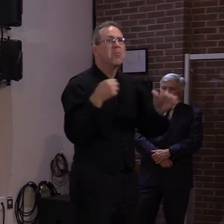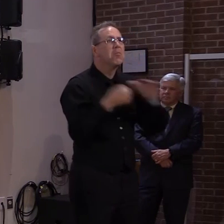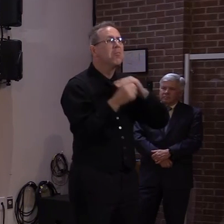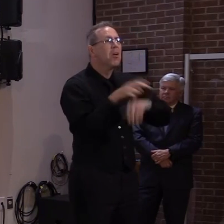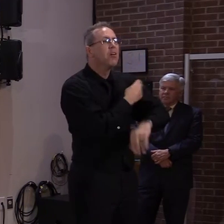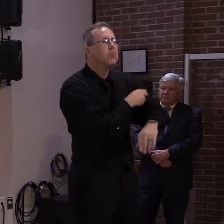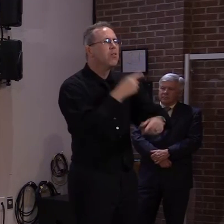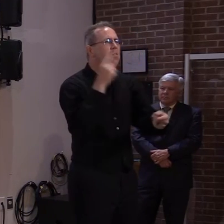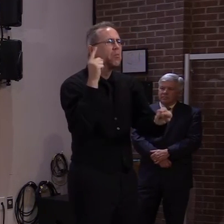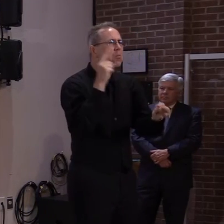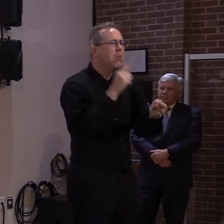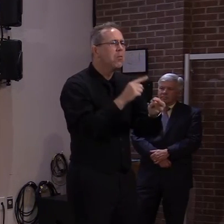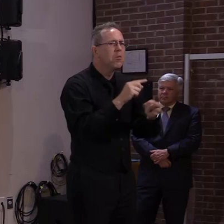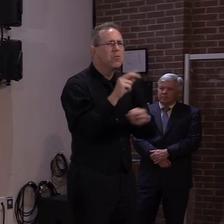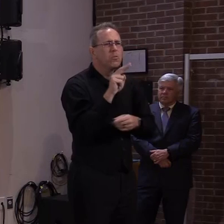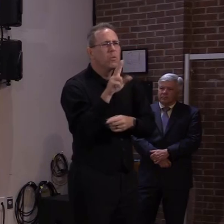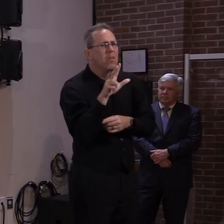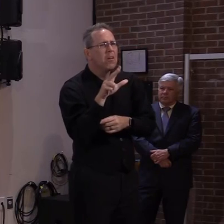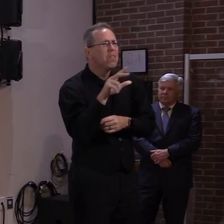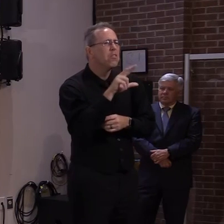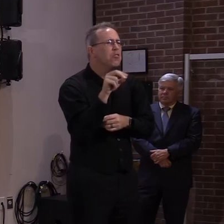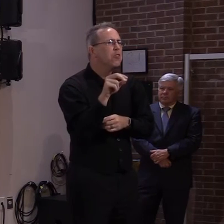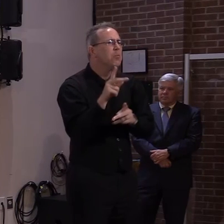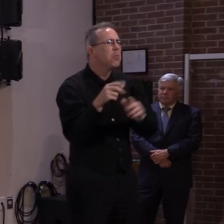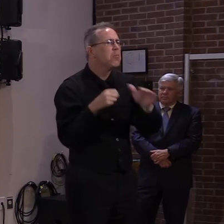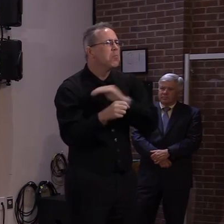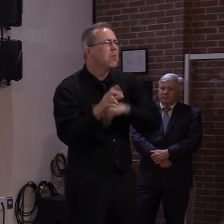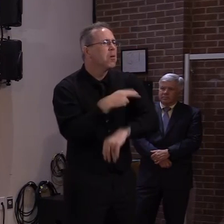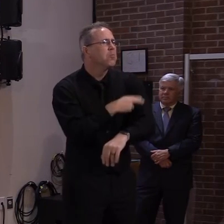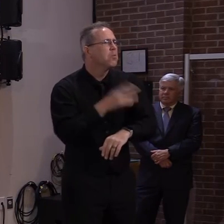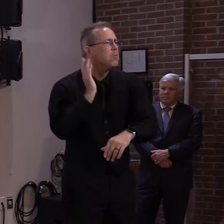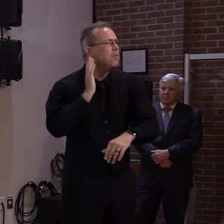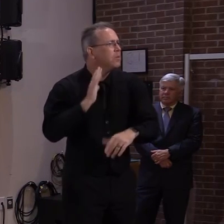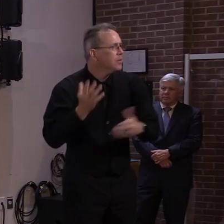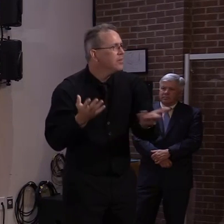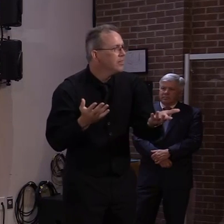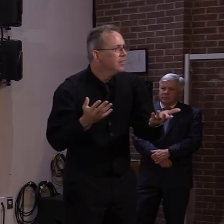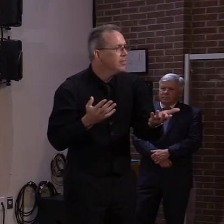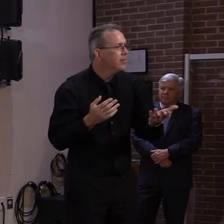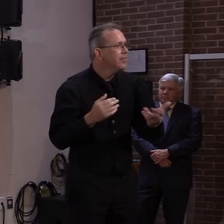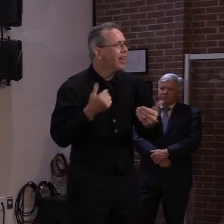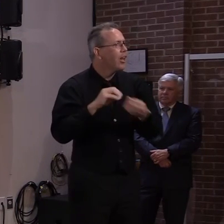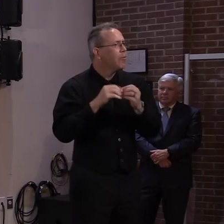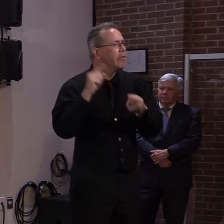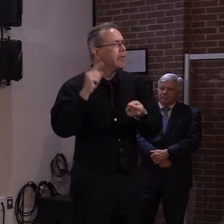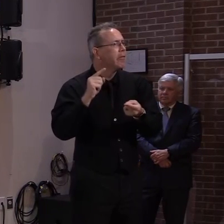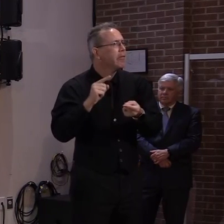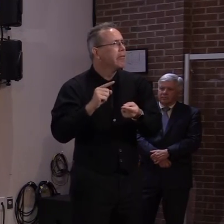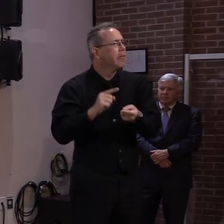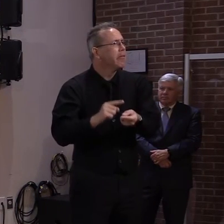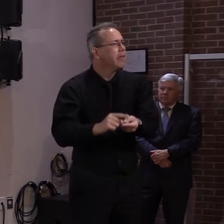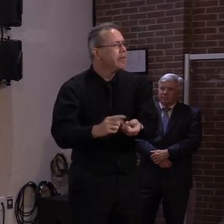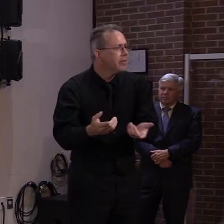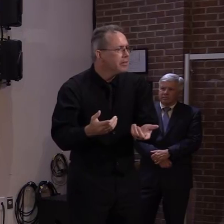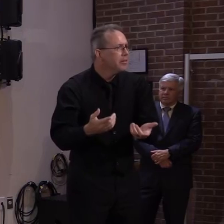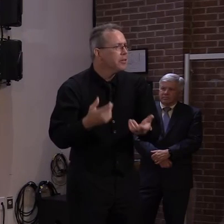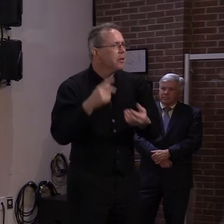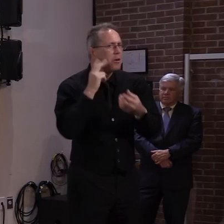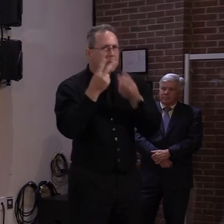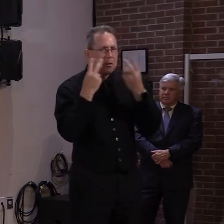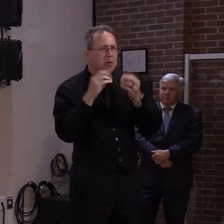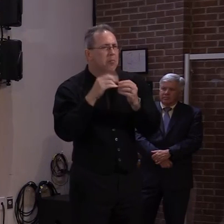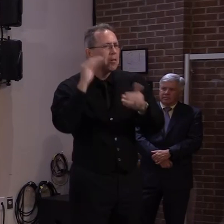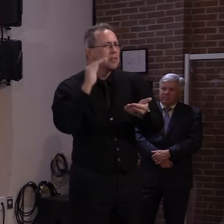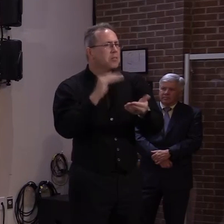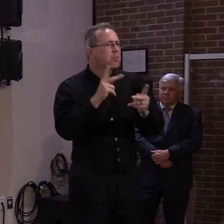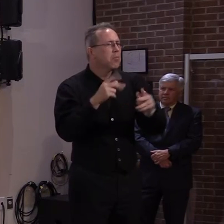So then we went down from there, and admittedly, we're back and we're leveling off, but